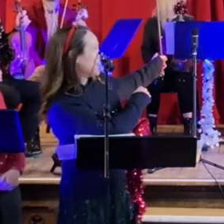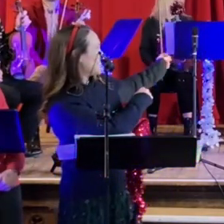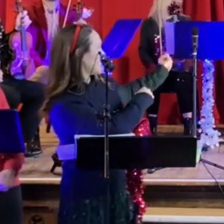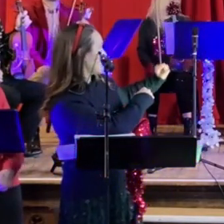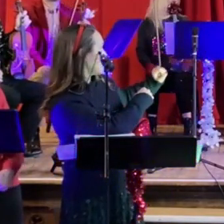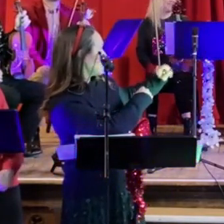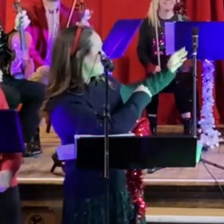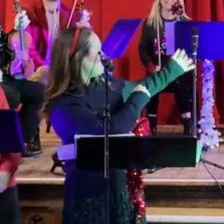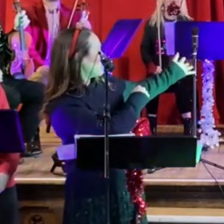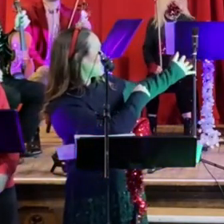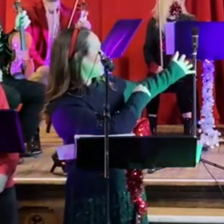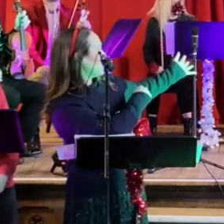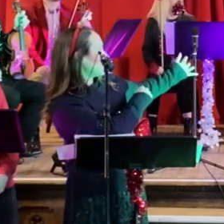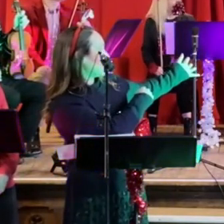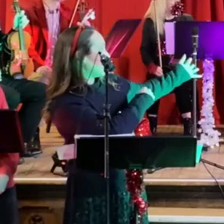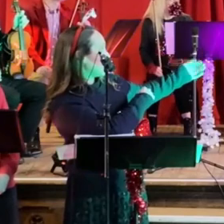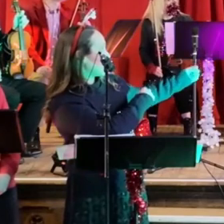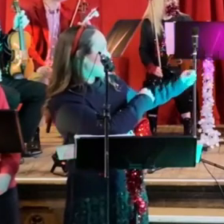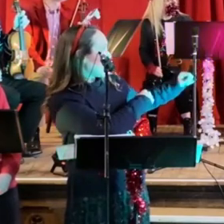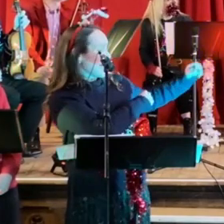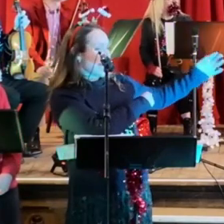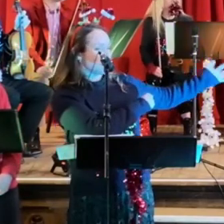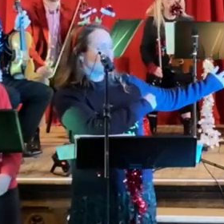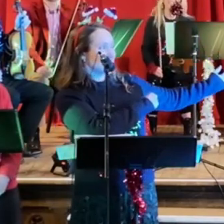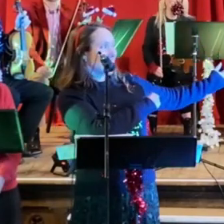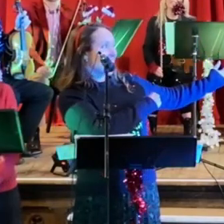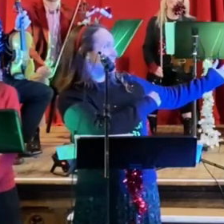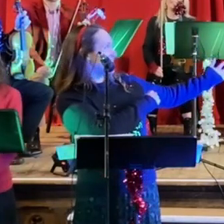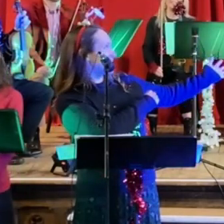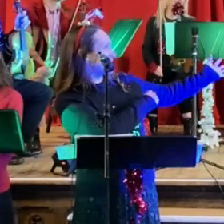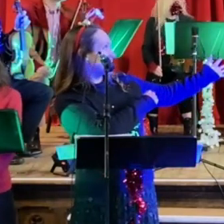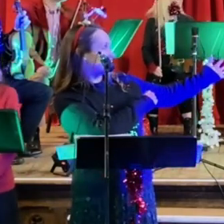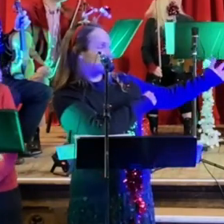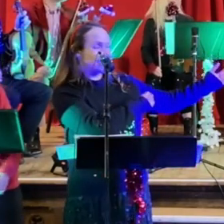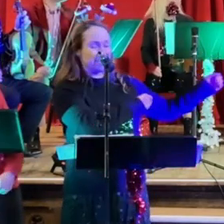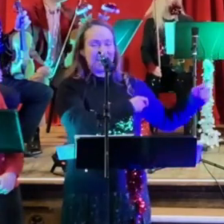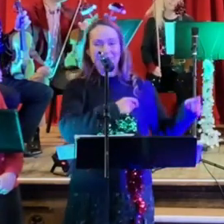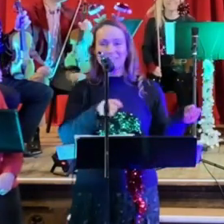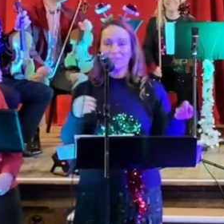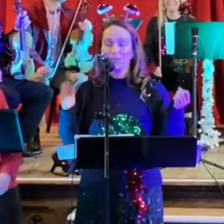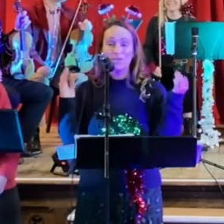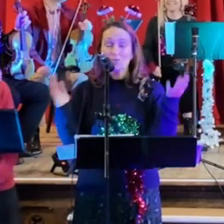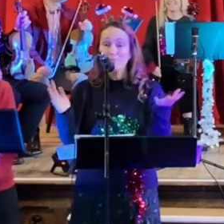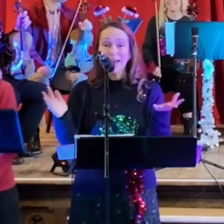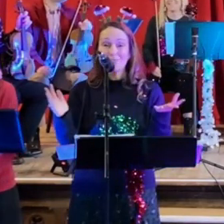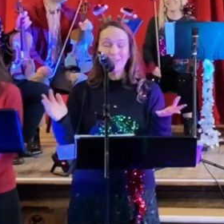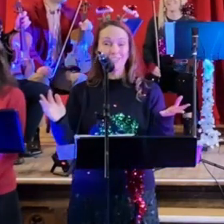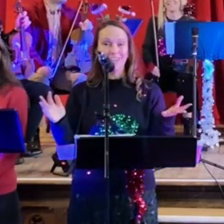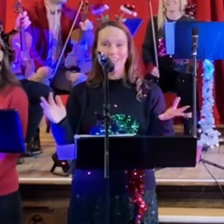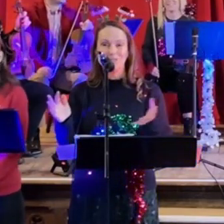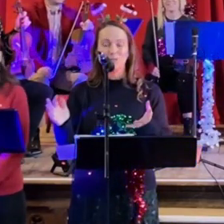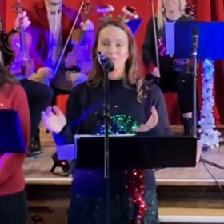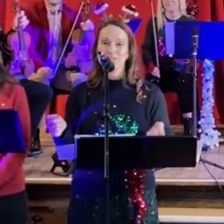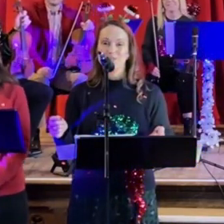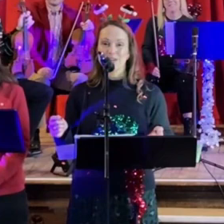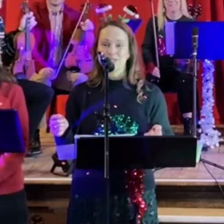Hello. Mr. Lindley. Hello. And Mr. Henderson. Howdy. So you might recognise some of these faces